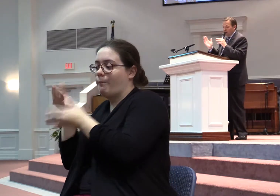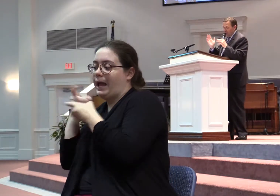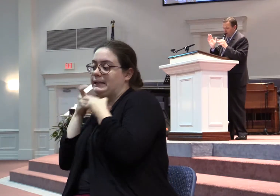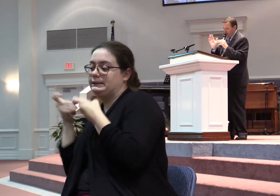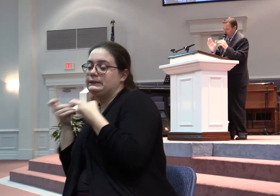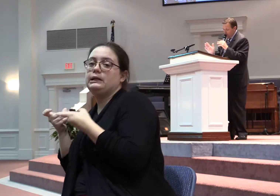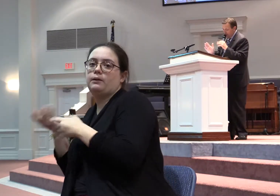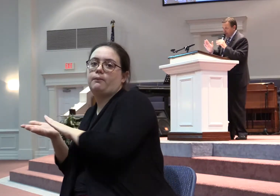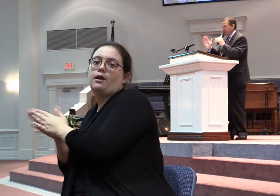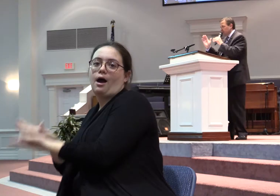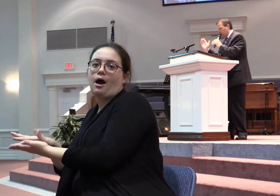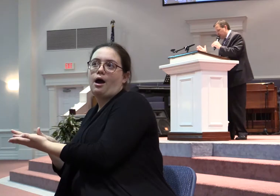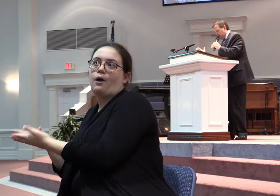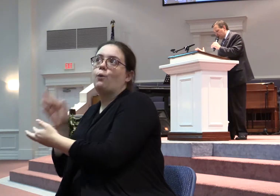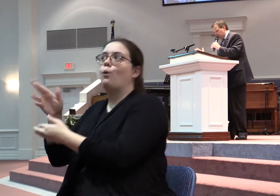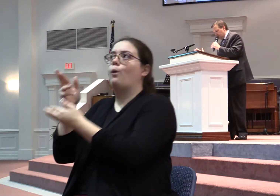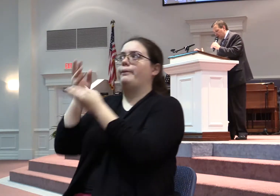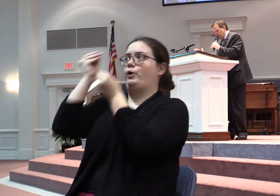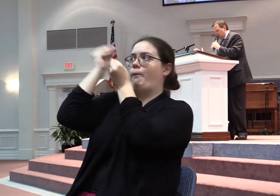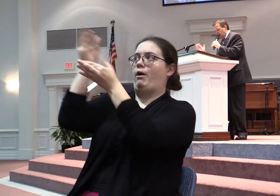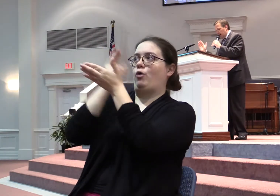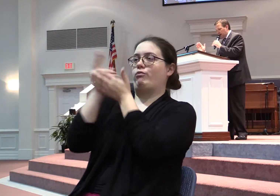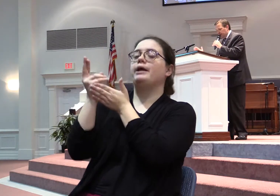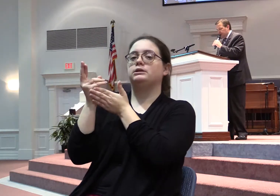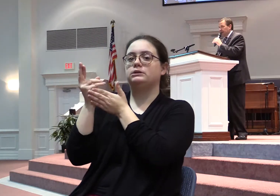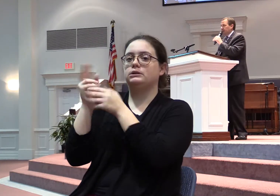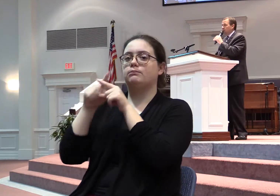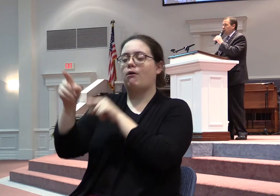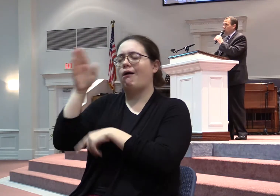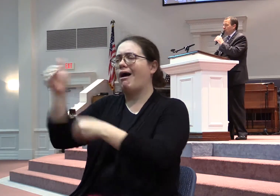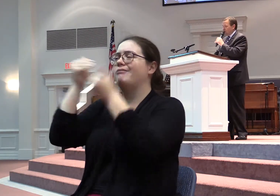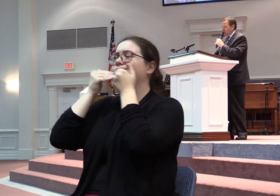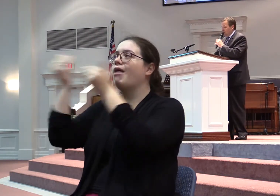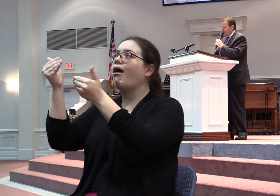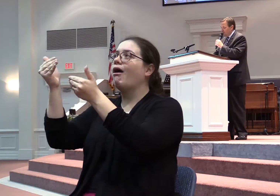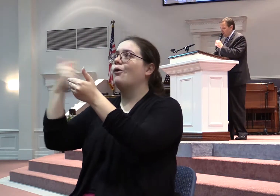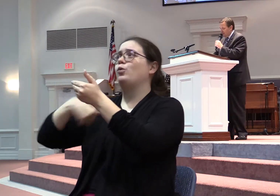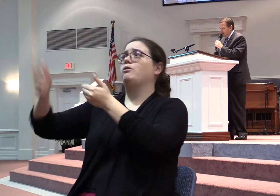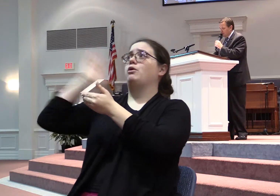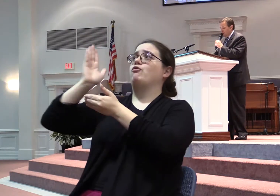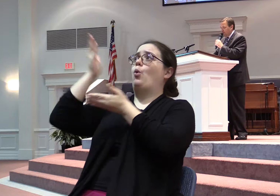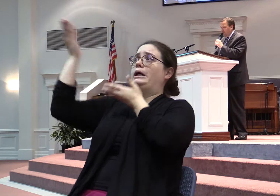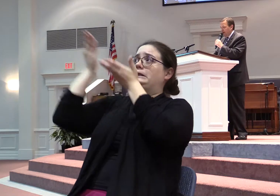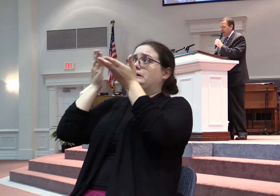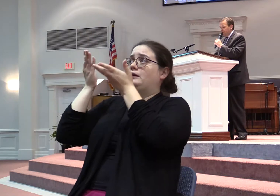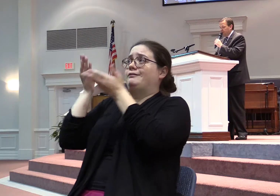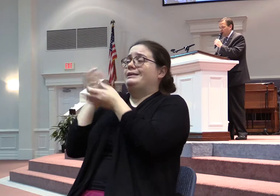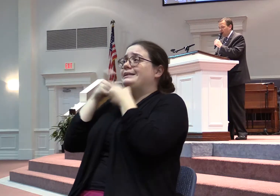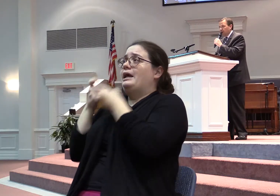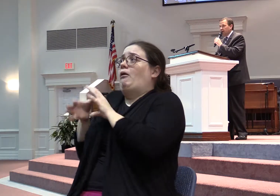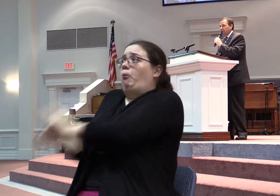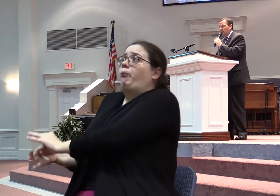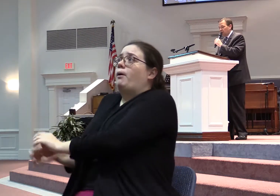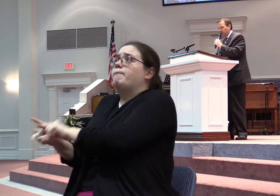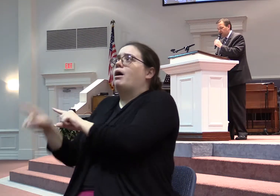or of obedience unto righteousness. But God be thanked that we were the servants of sin, but you have obeyed from the